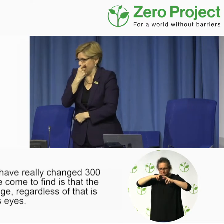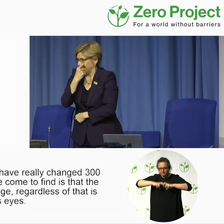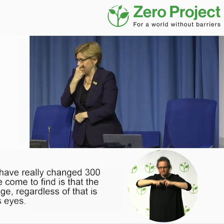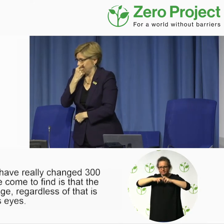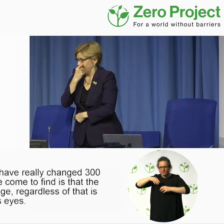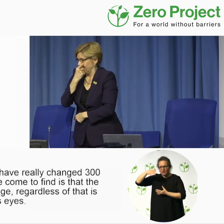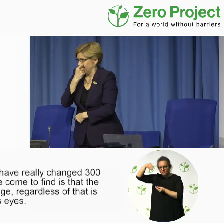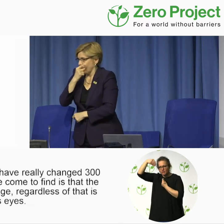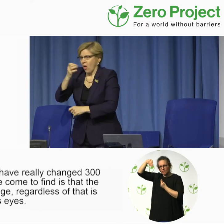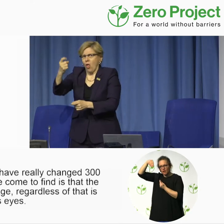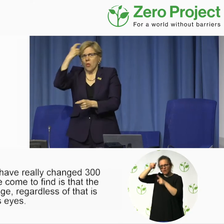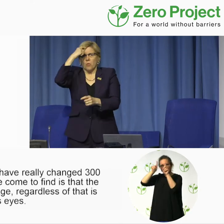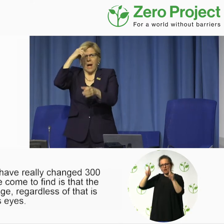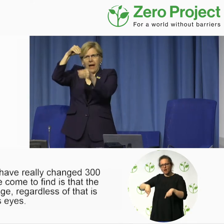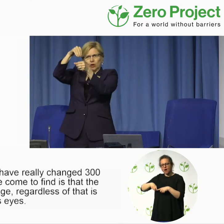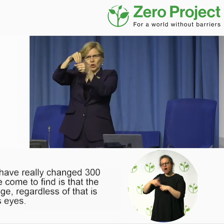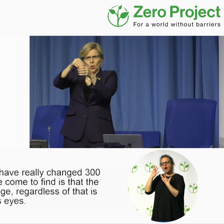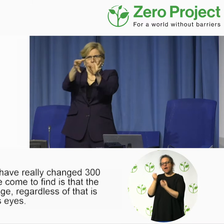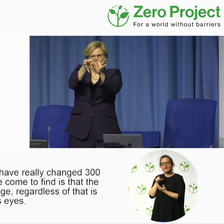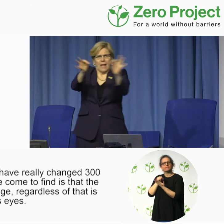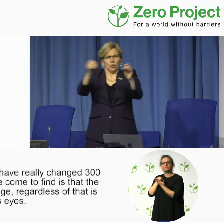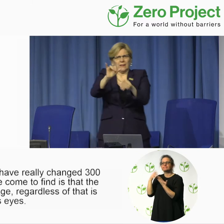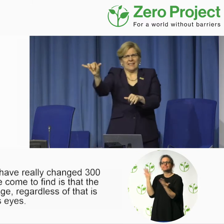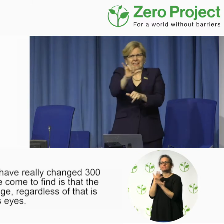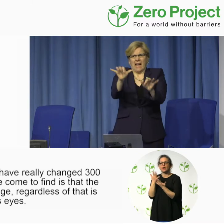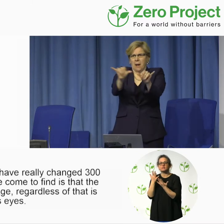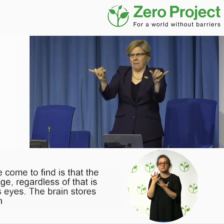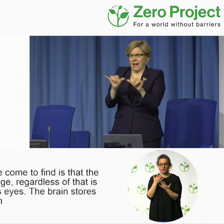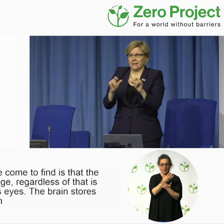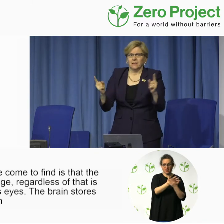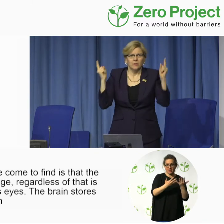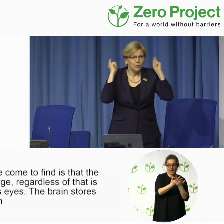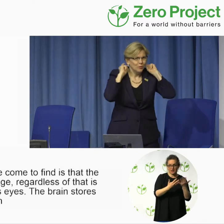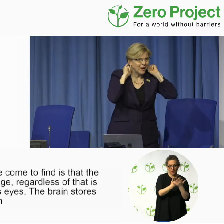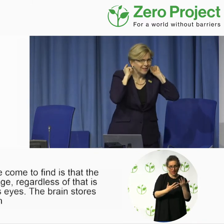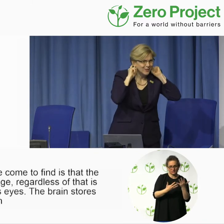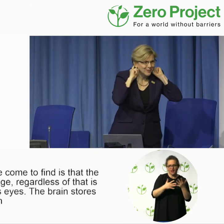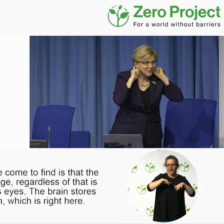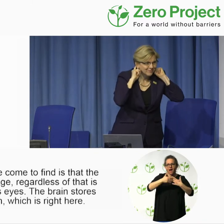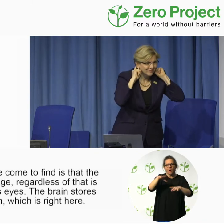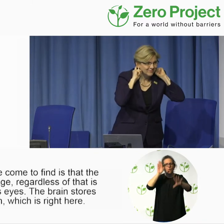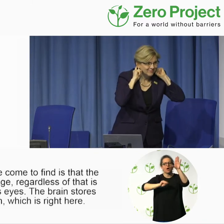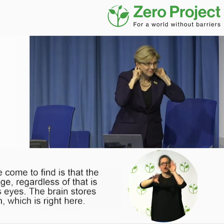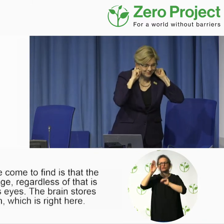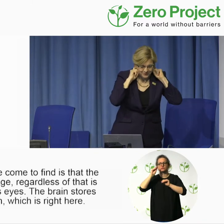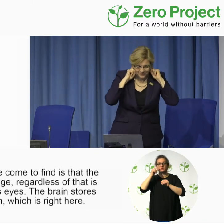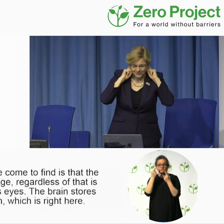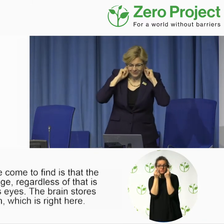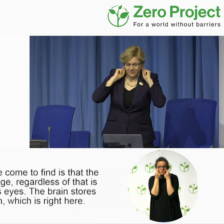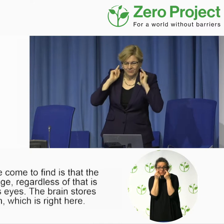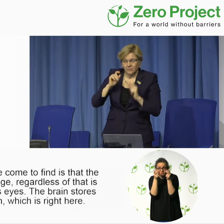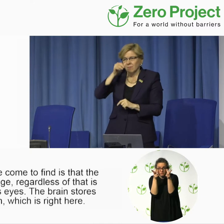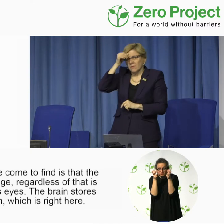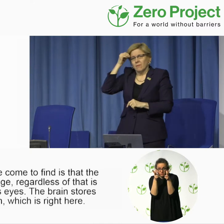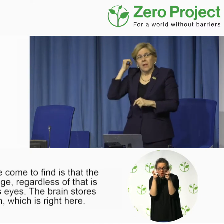one's ears or one's eyes. The brain stores language in the same area of the brain, which is right here.